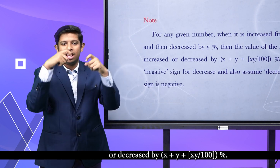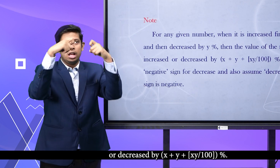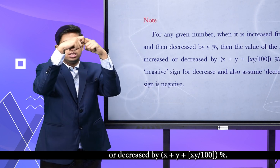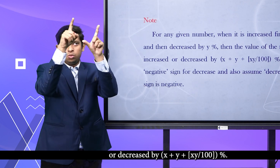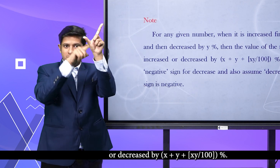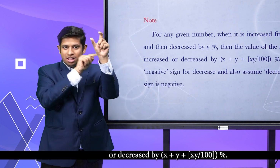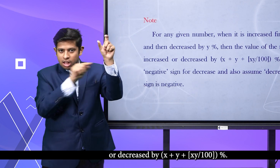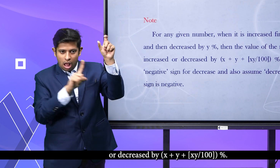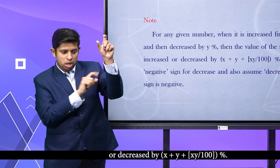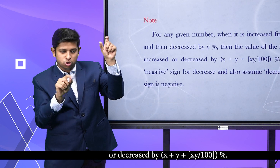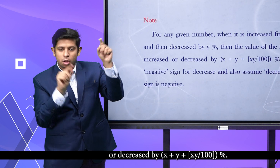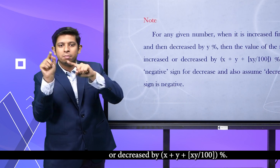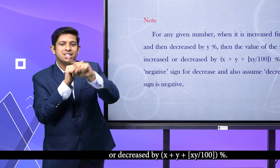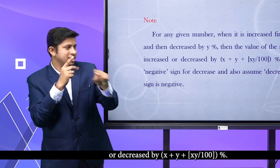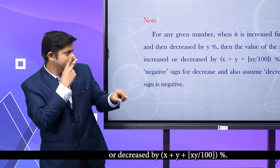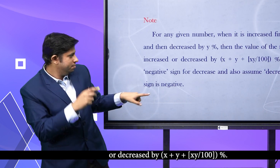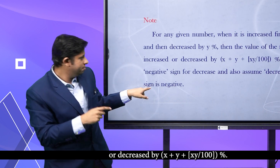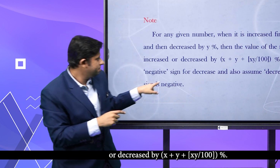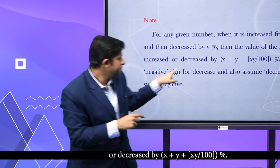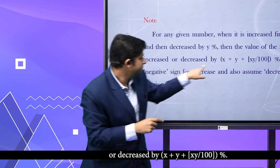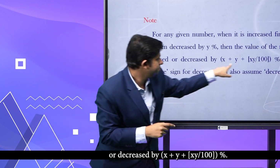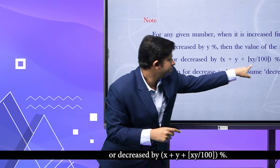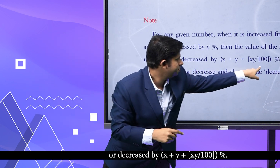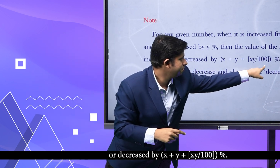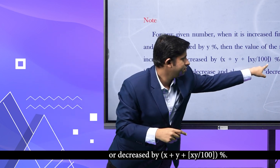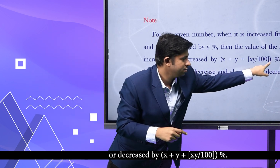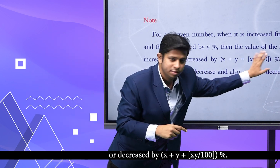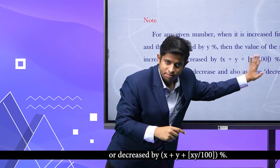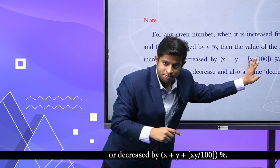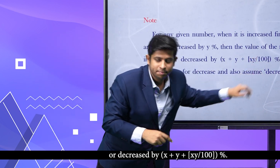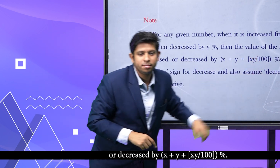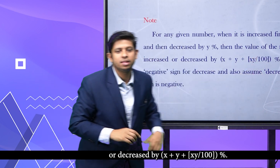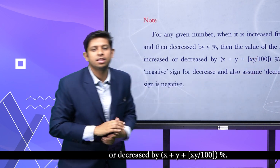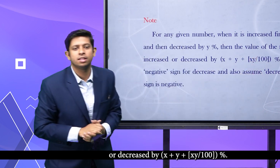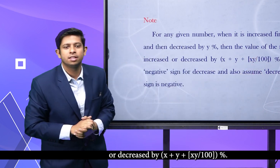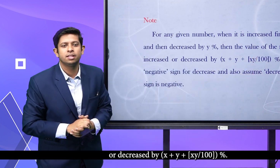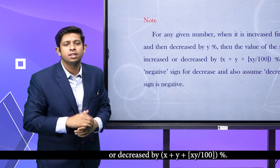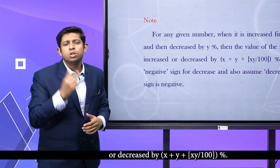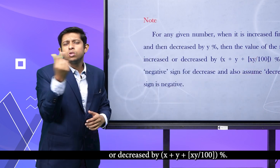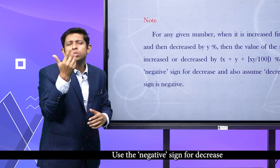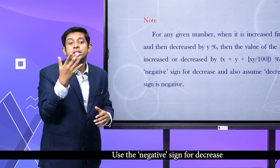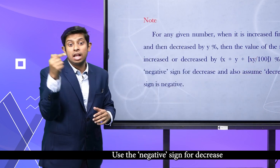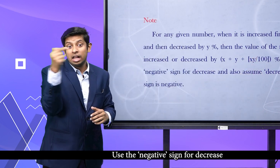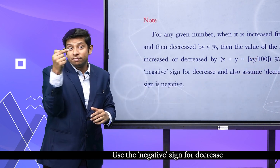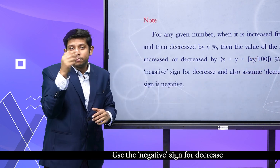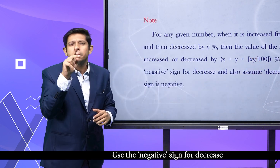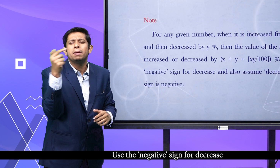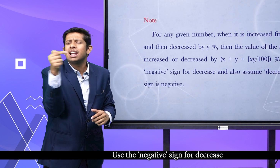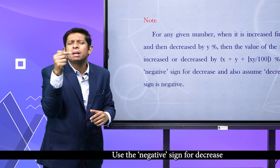100%. Use the negative sign for